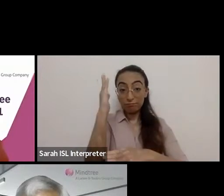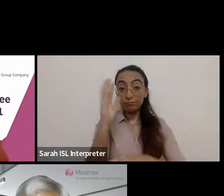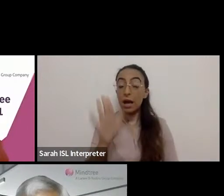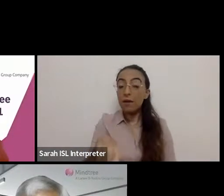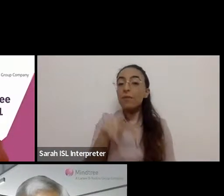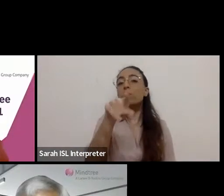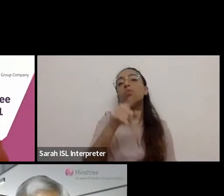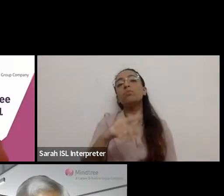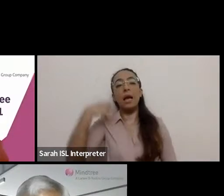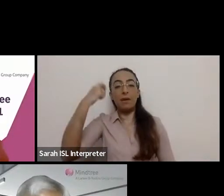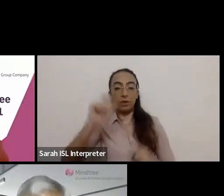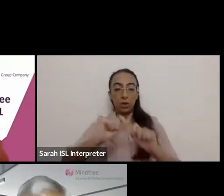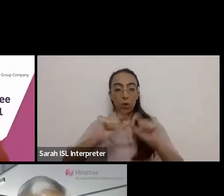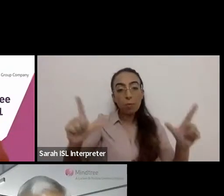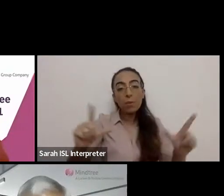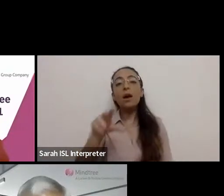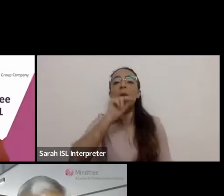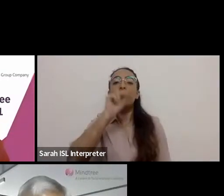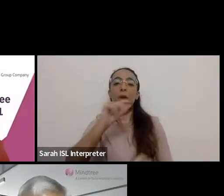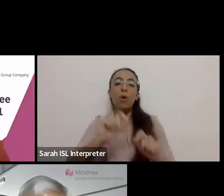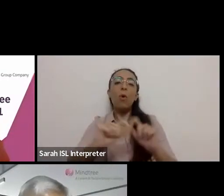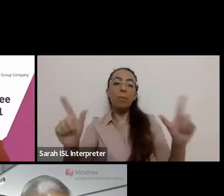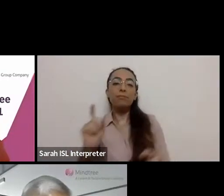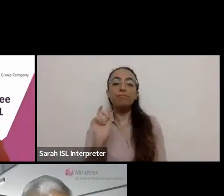your audio. So,